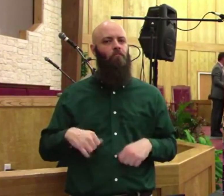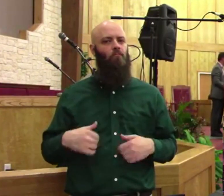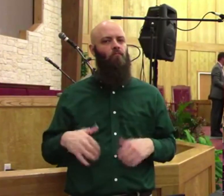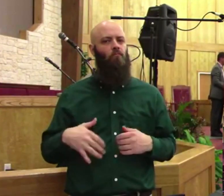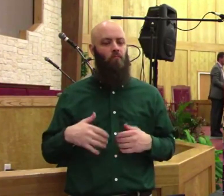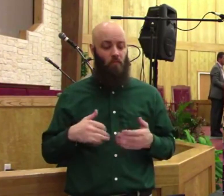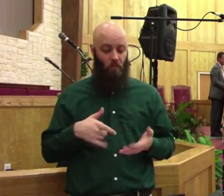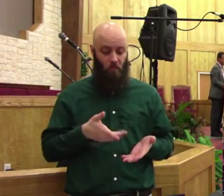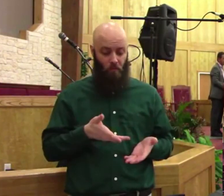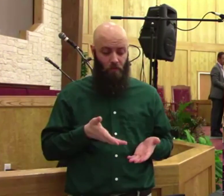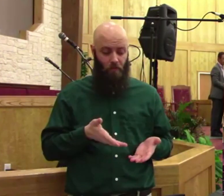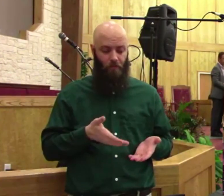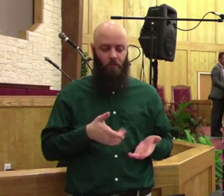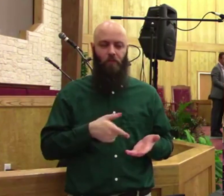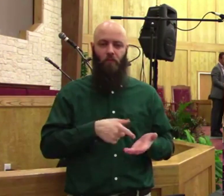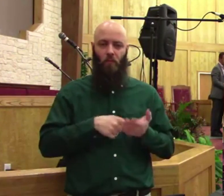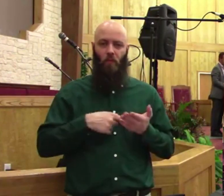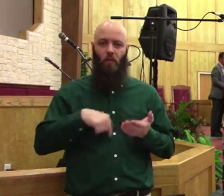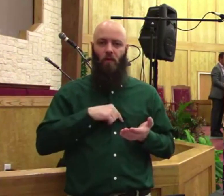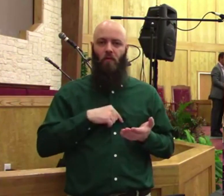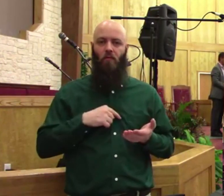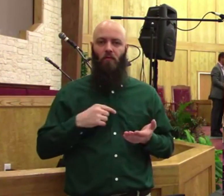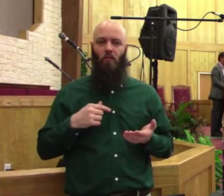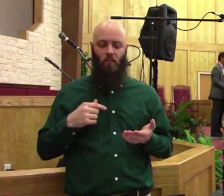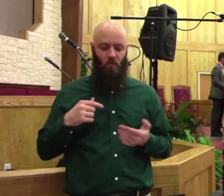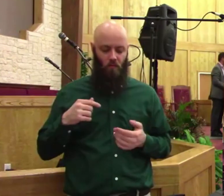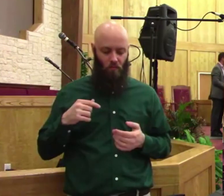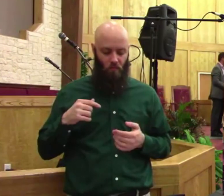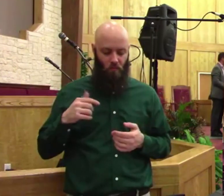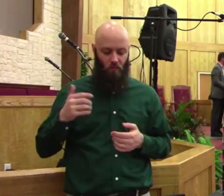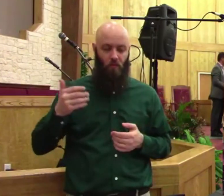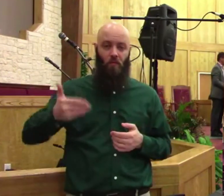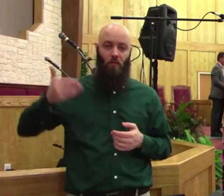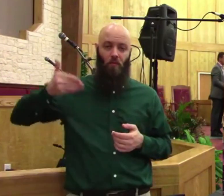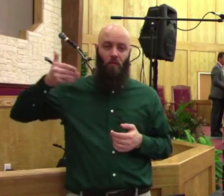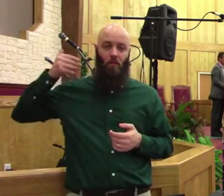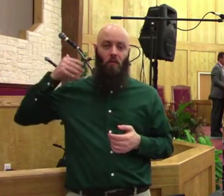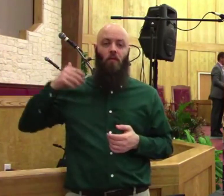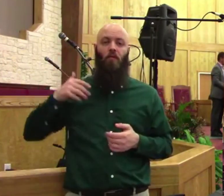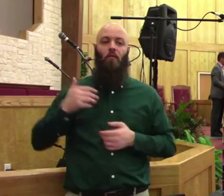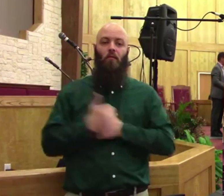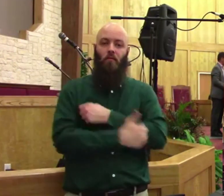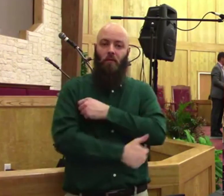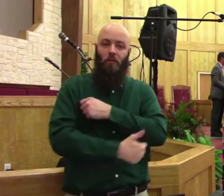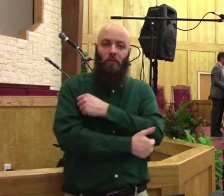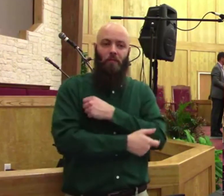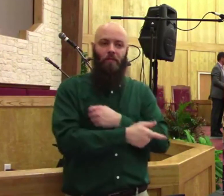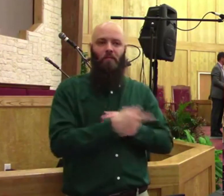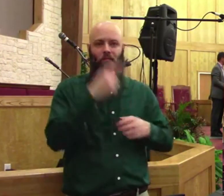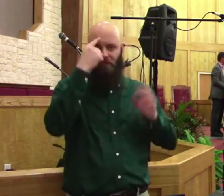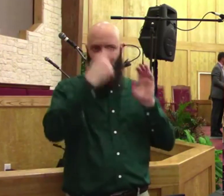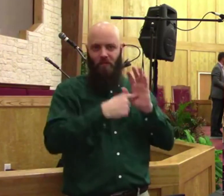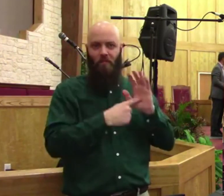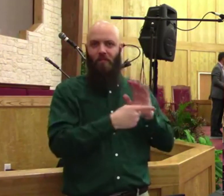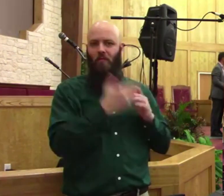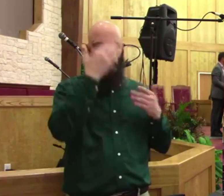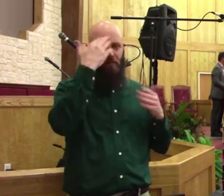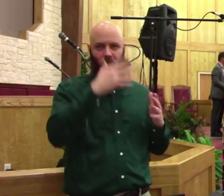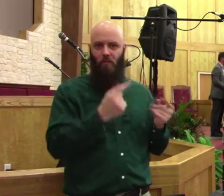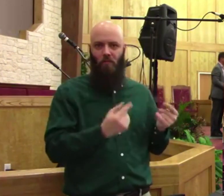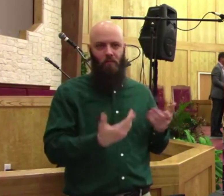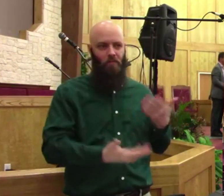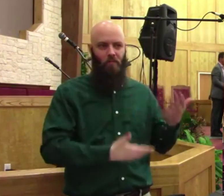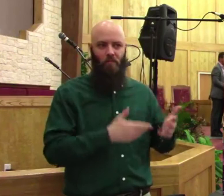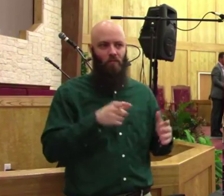before, when they roamed the earth, like Abraham, doesn't know where he's going, but he just trusted the